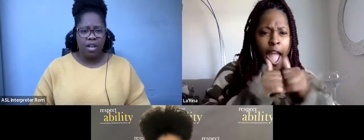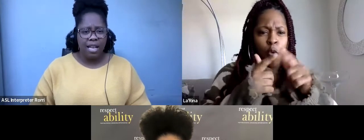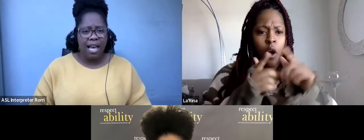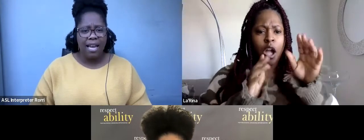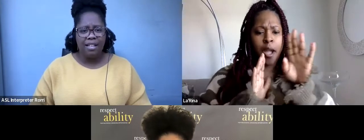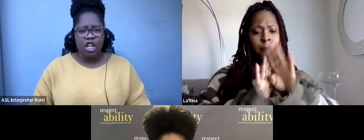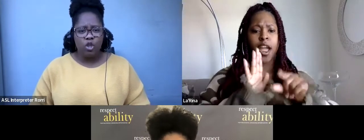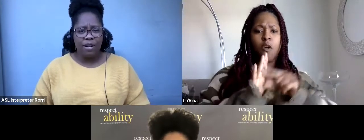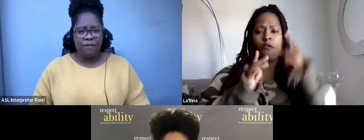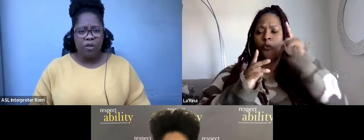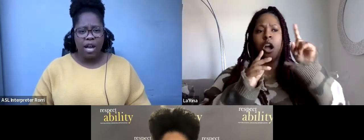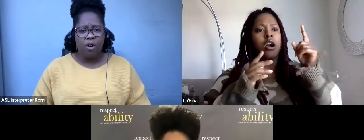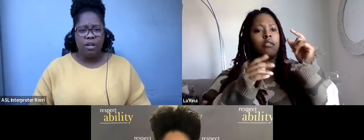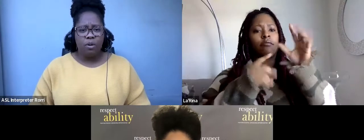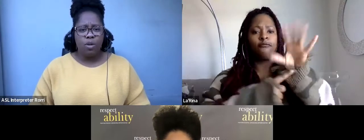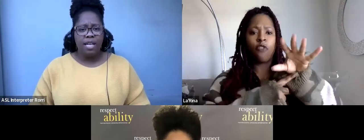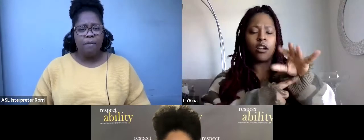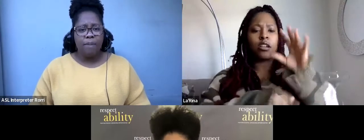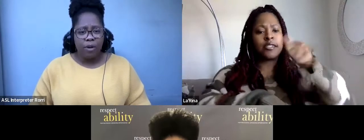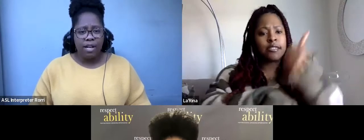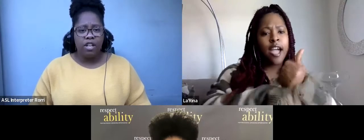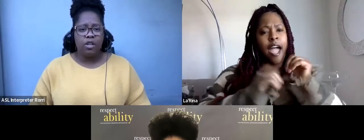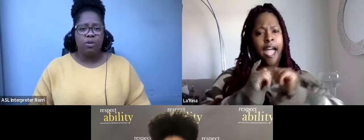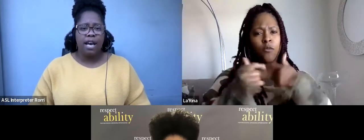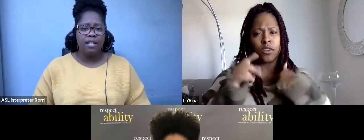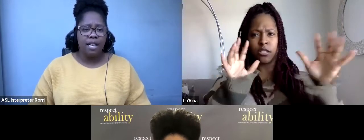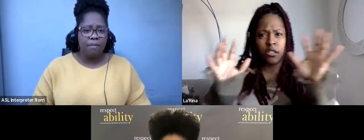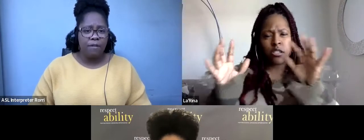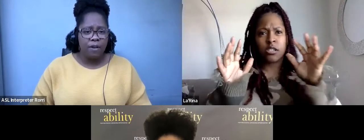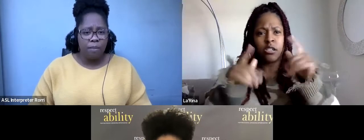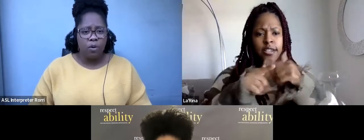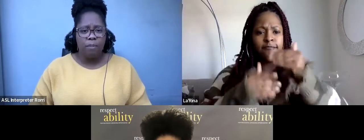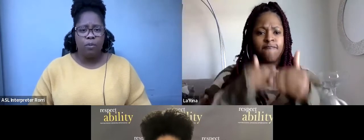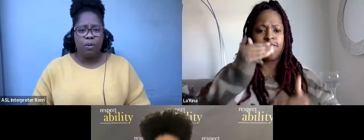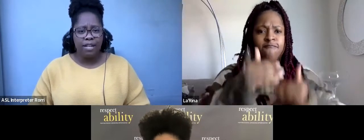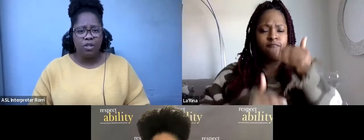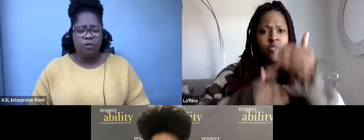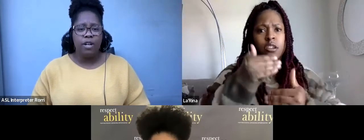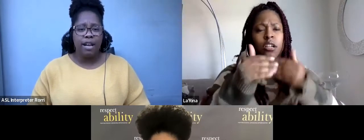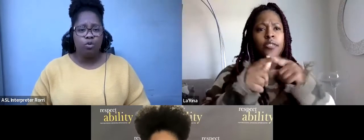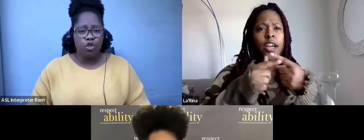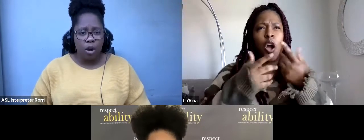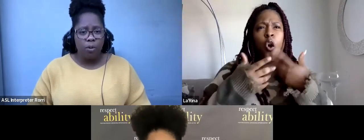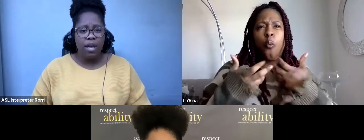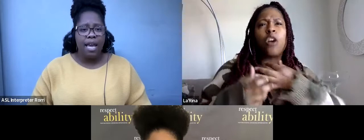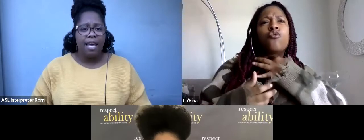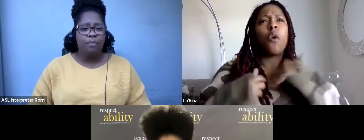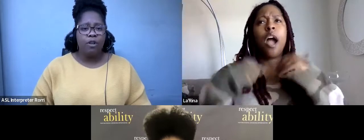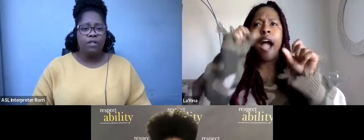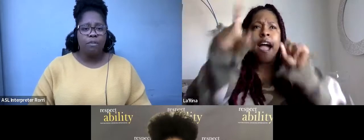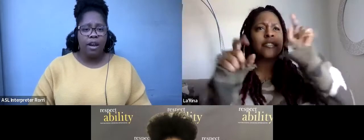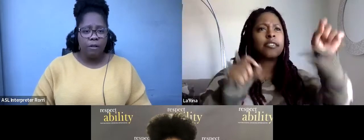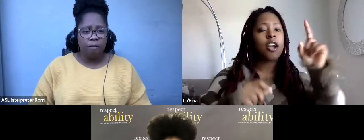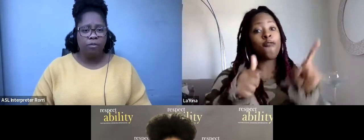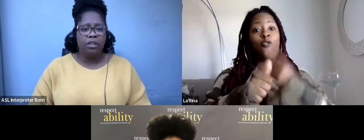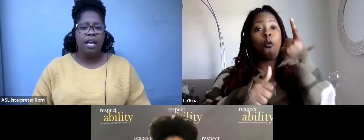looking online, trying to figure out what type of background I could use, how to set up the film equipment, what would I do for an actual show? And it progressed